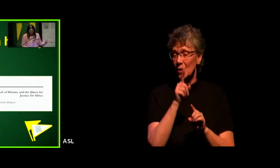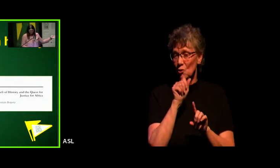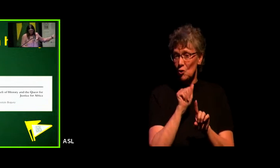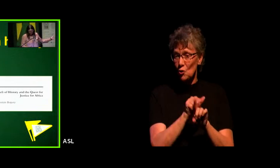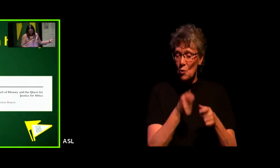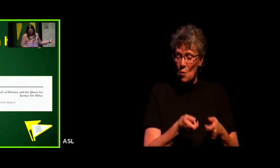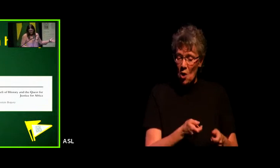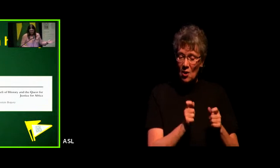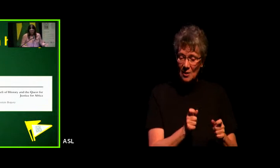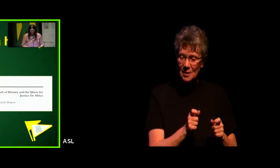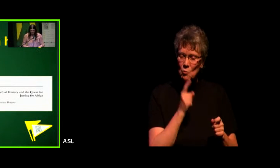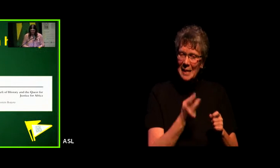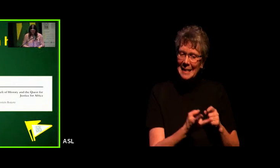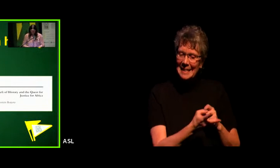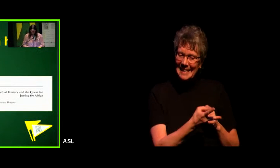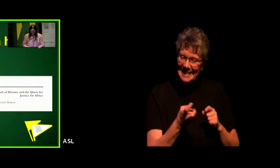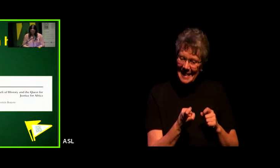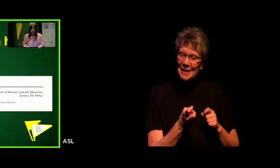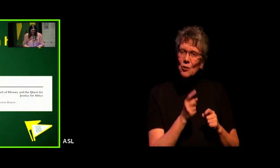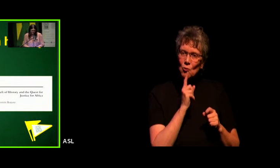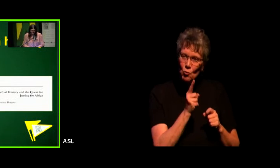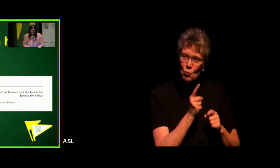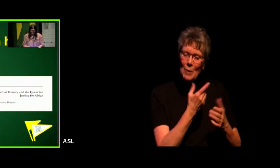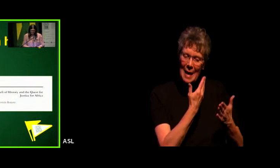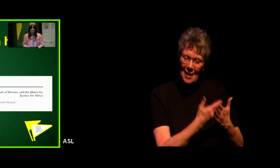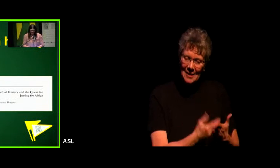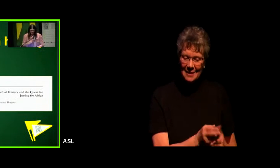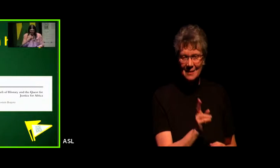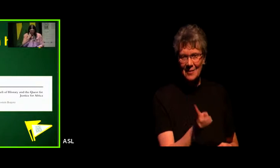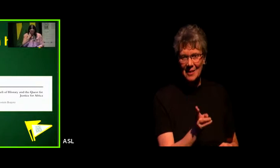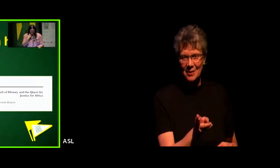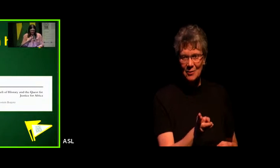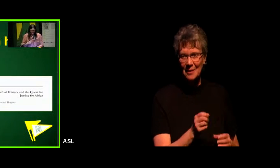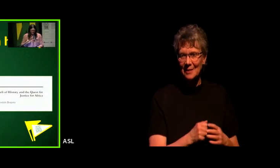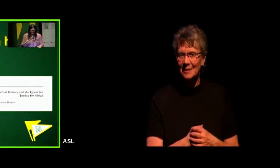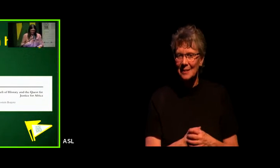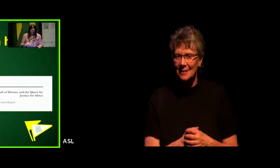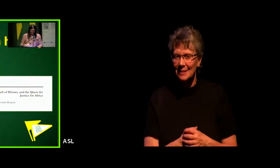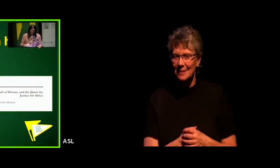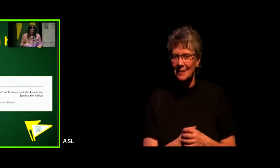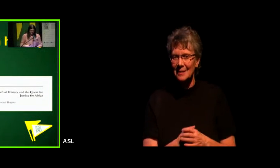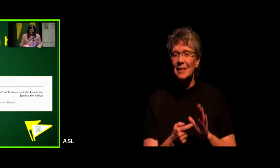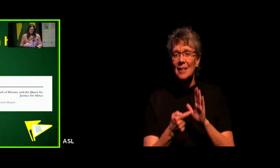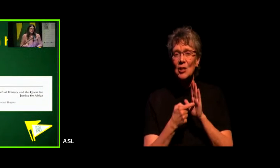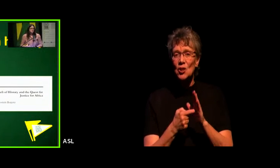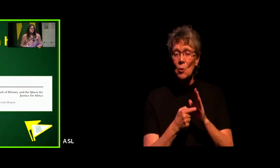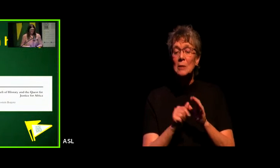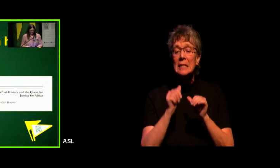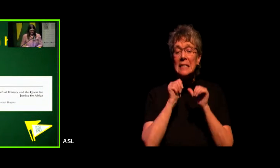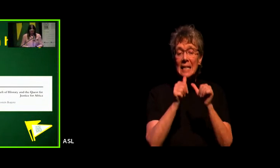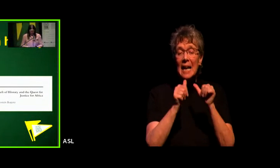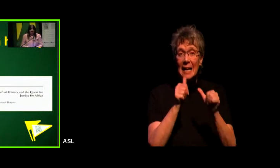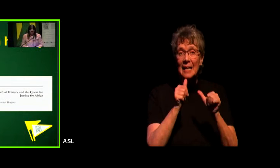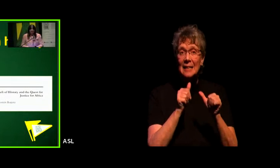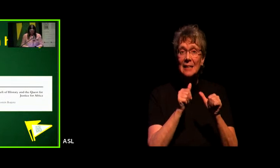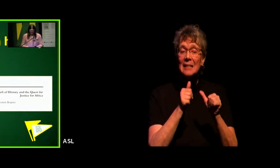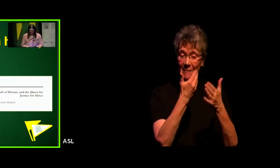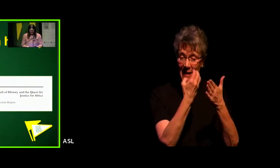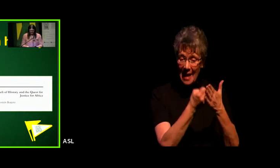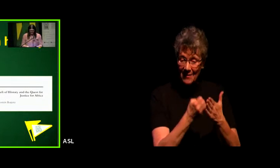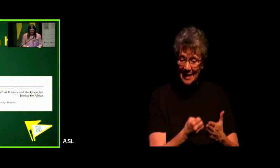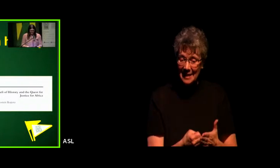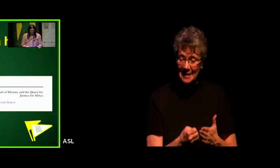from Evaristo Benheiro's article on thefts of history, I think, is a great snapshot at how denial and reattribution of history is a theft of history.